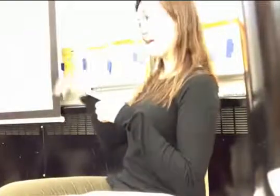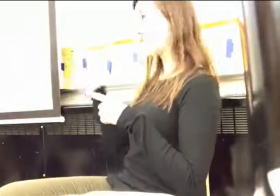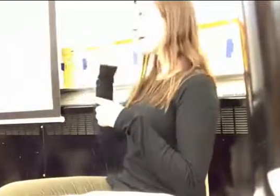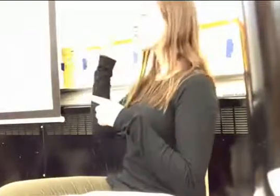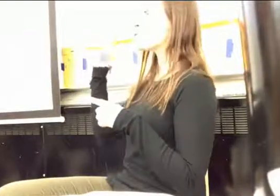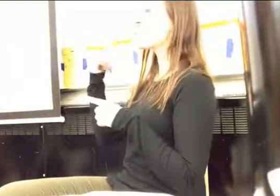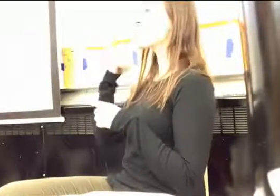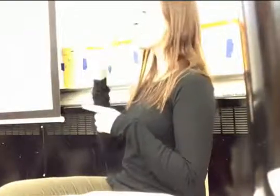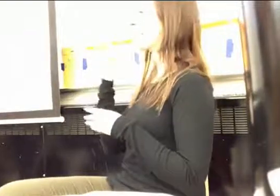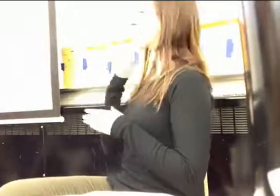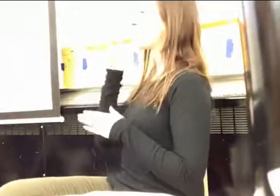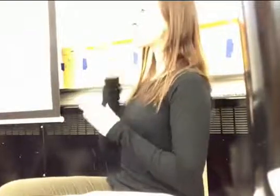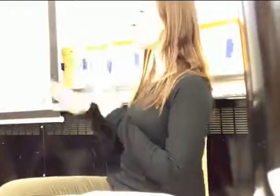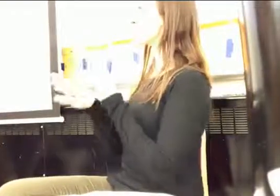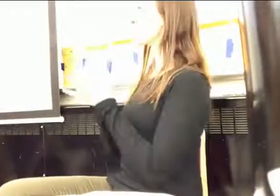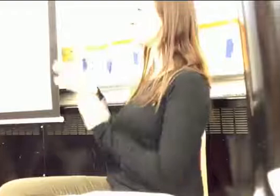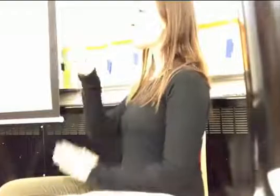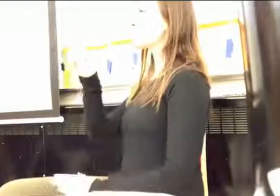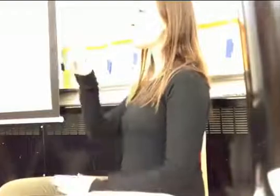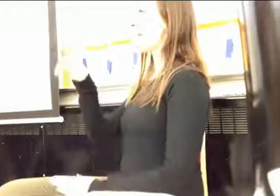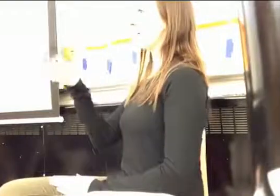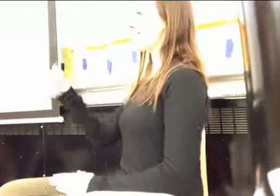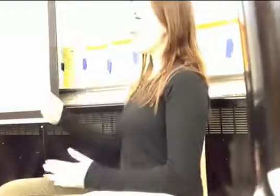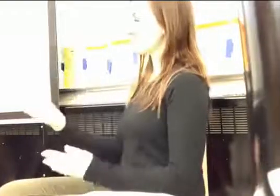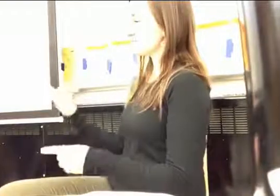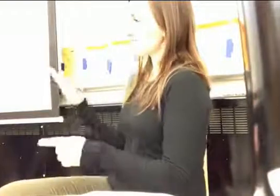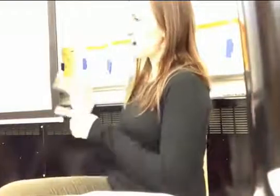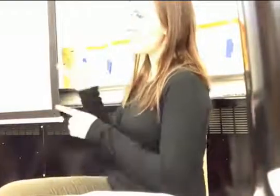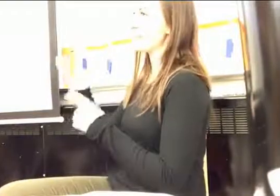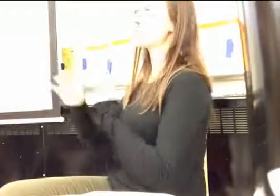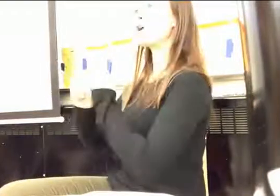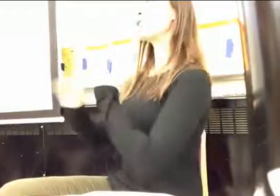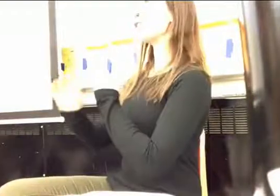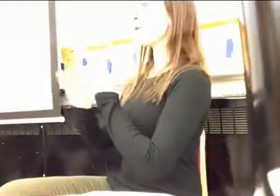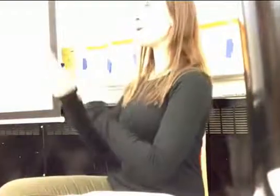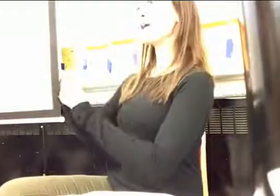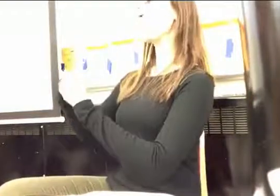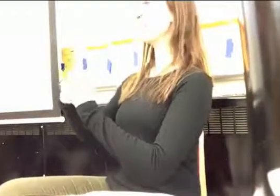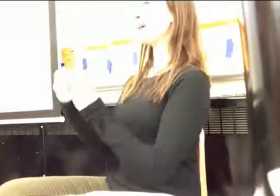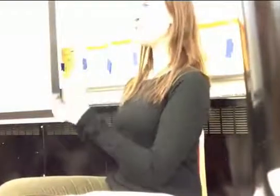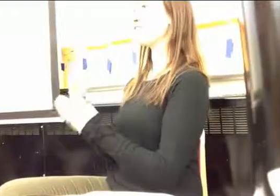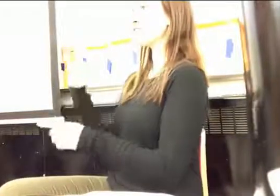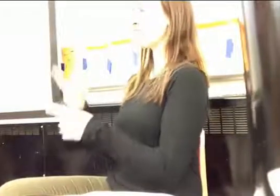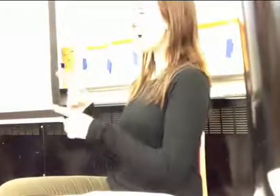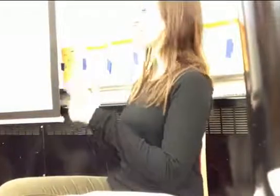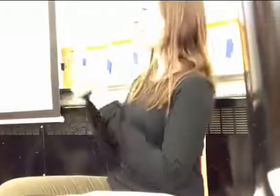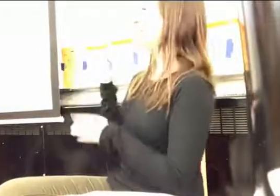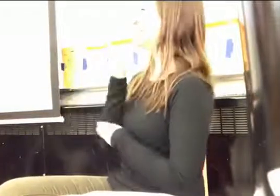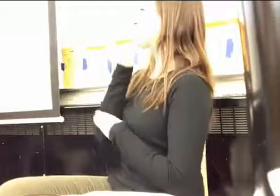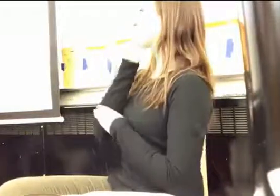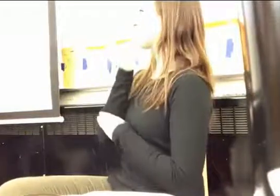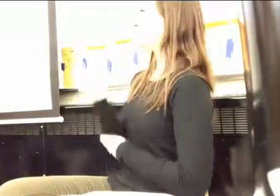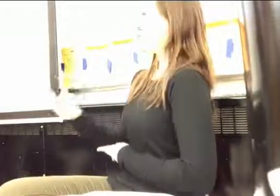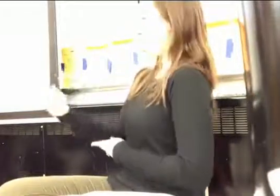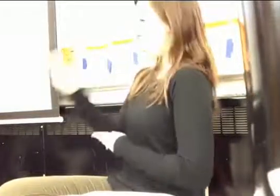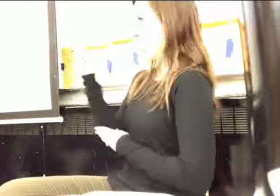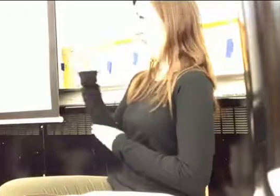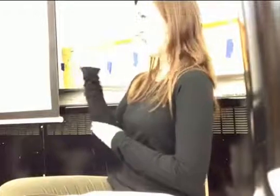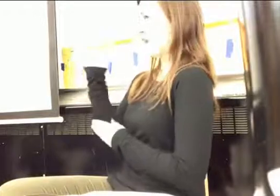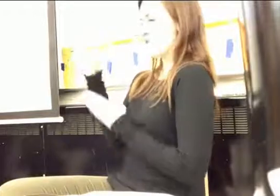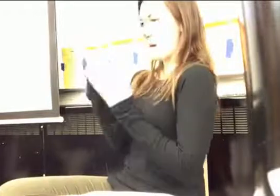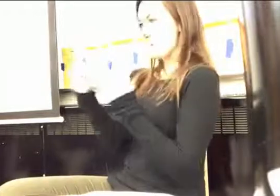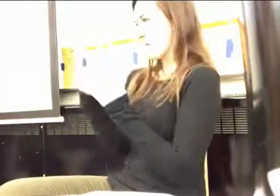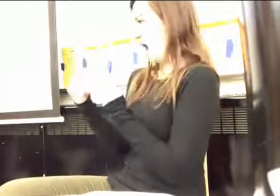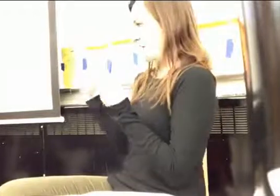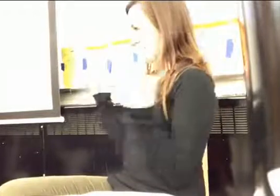choosing Delta. Yeah, well, that's because that's a competition thing, yeah. So what happens, though, is that let's pretend that one airline buys all